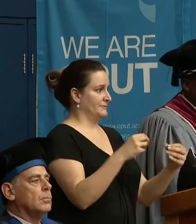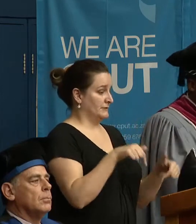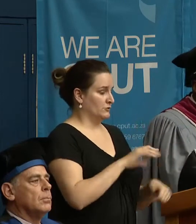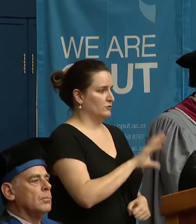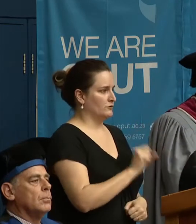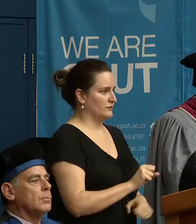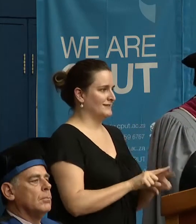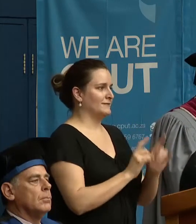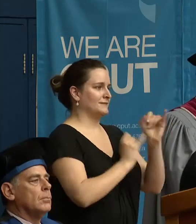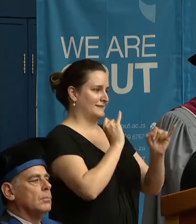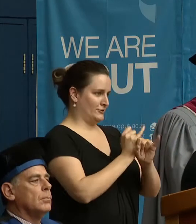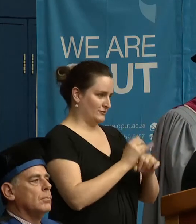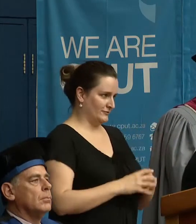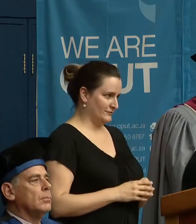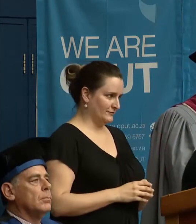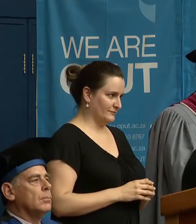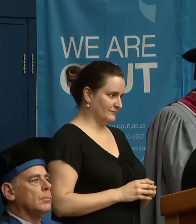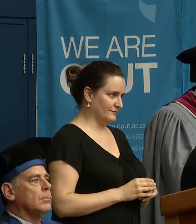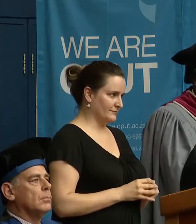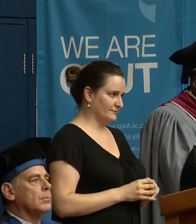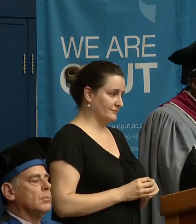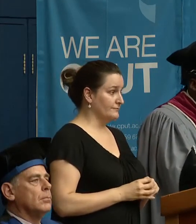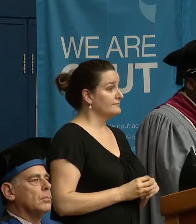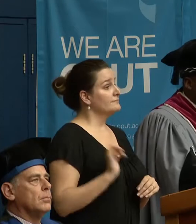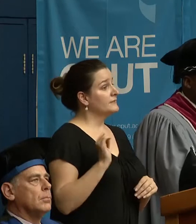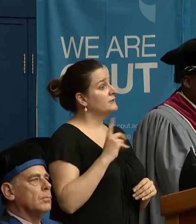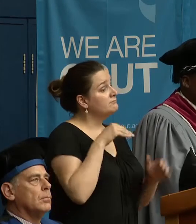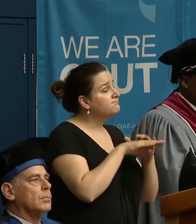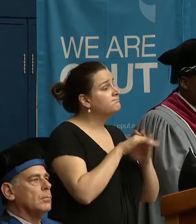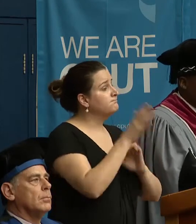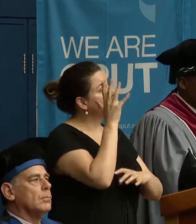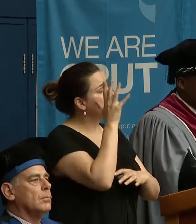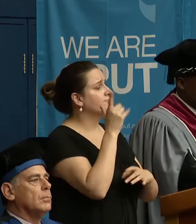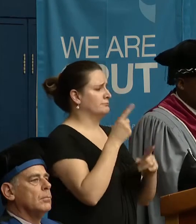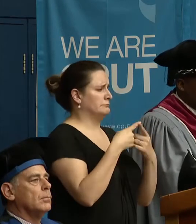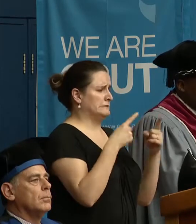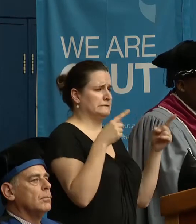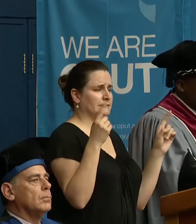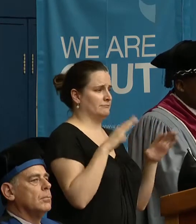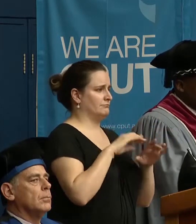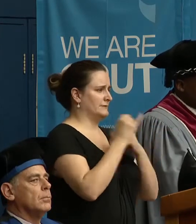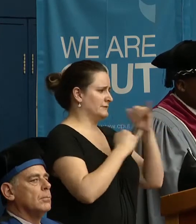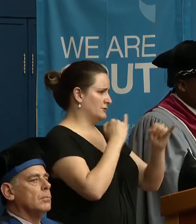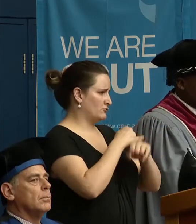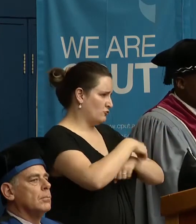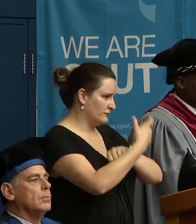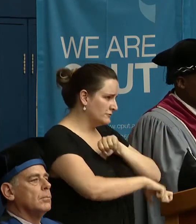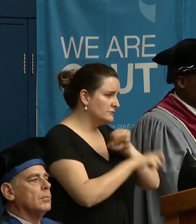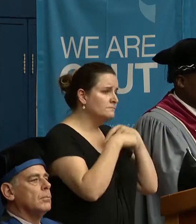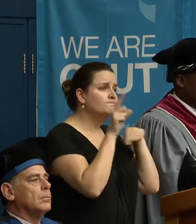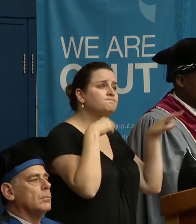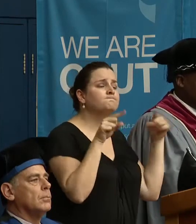internationally. He has been an expert speaker at many local and global conferences, as well as contributing